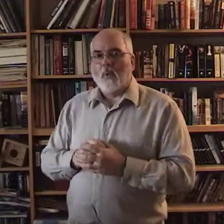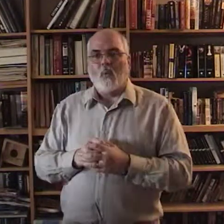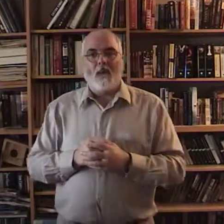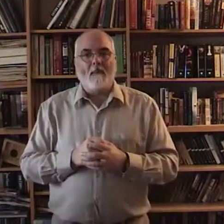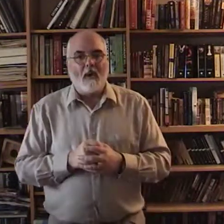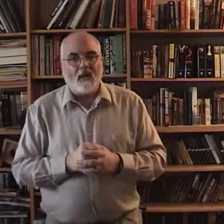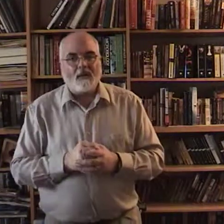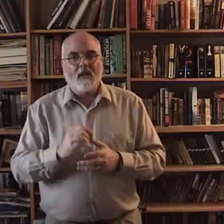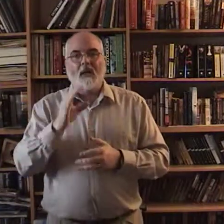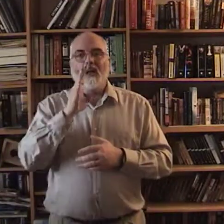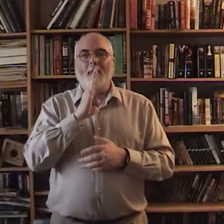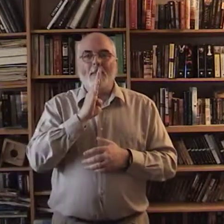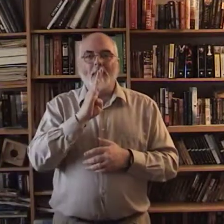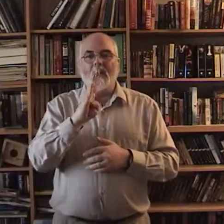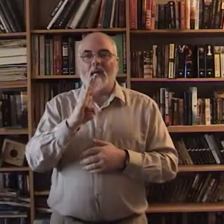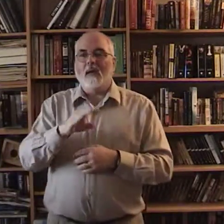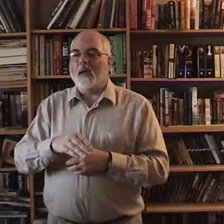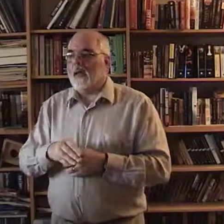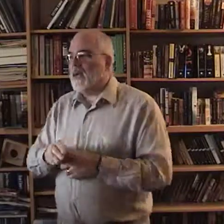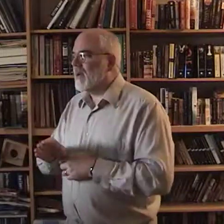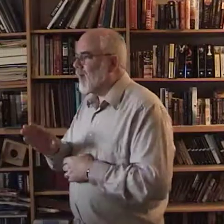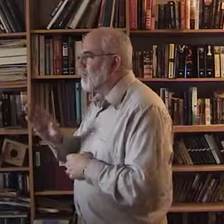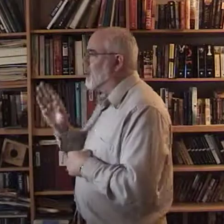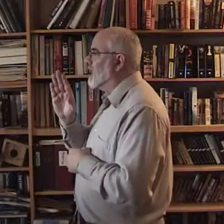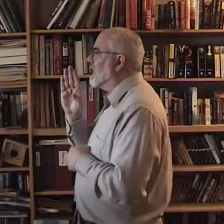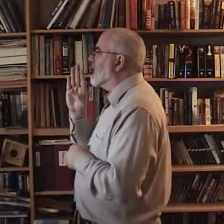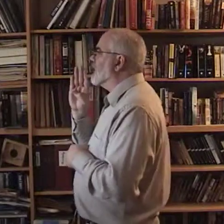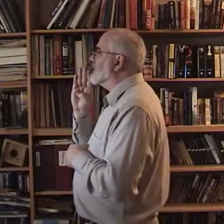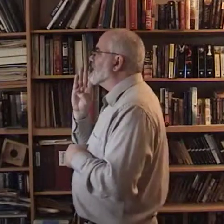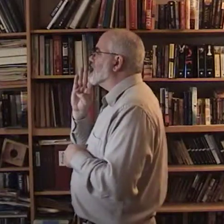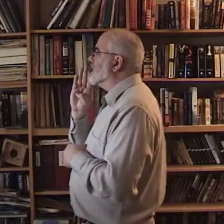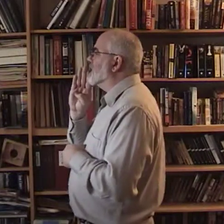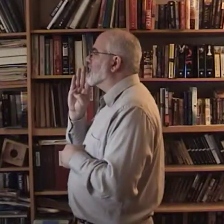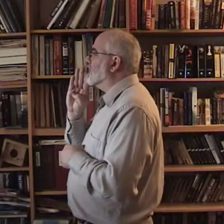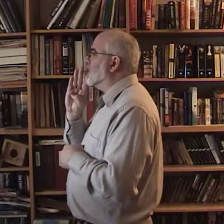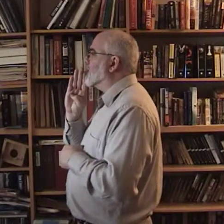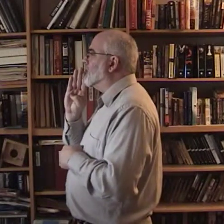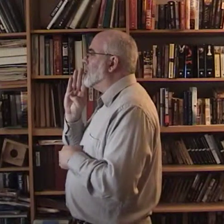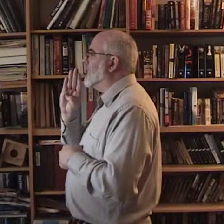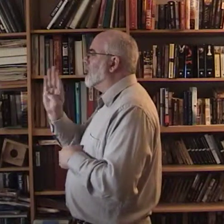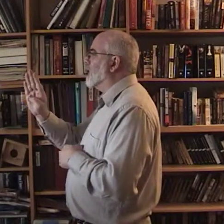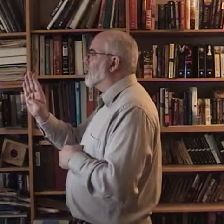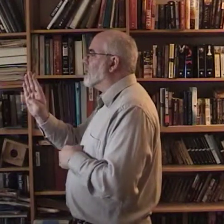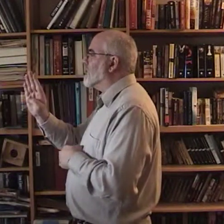What must be, and a B is just a B coming off the chin,